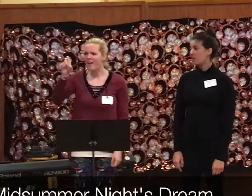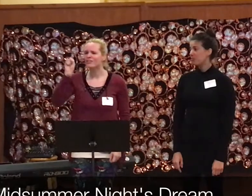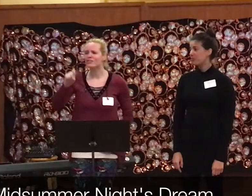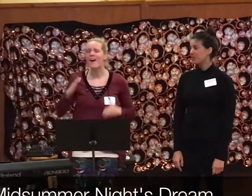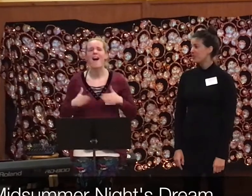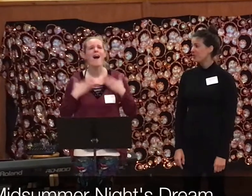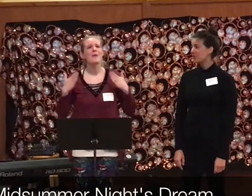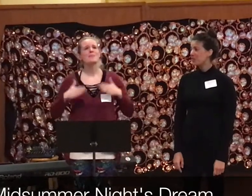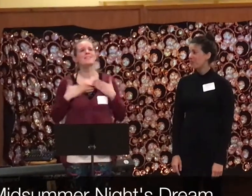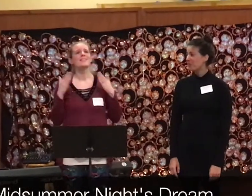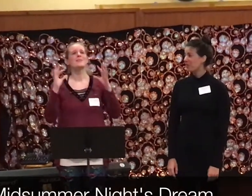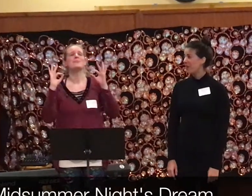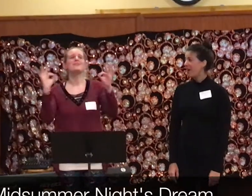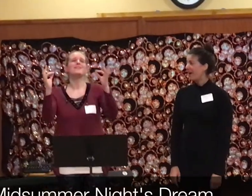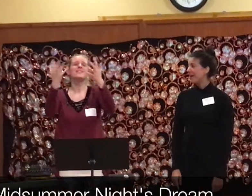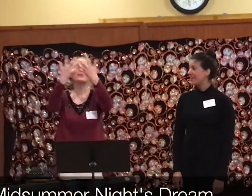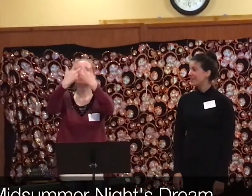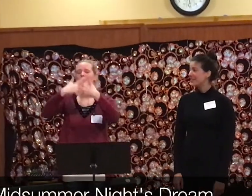Love looks not with the eyes,